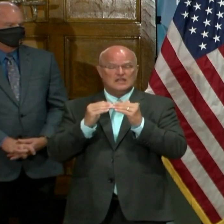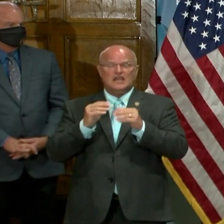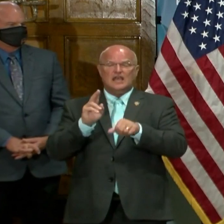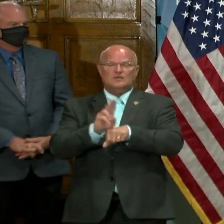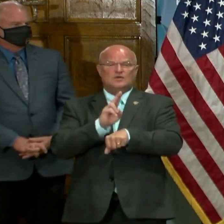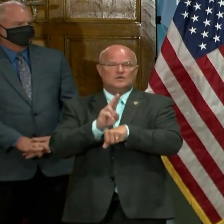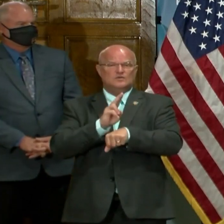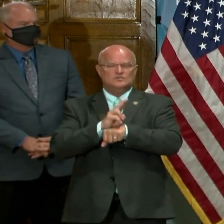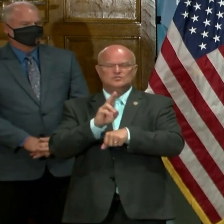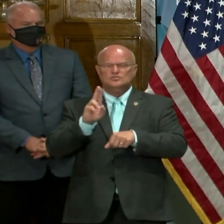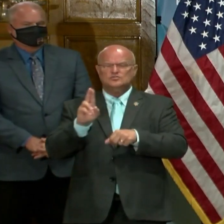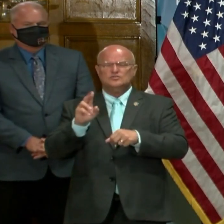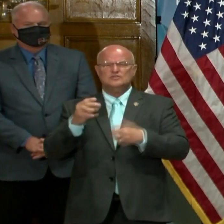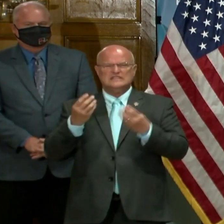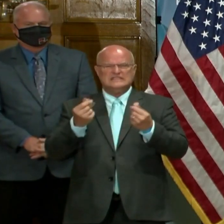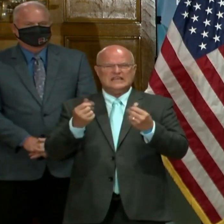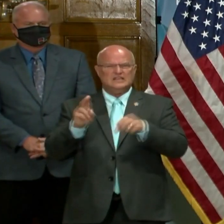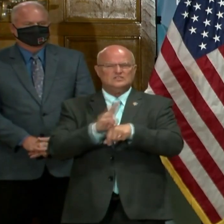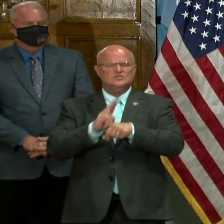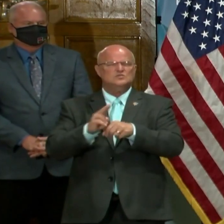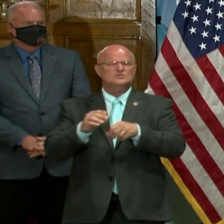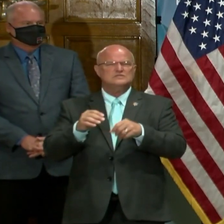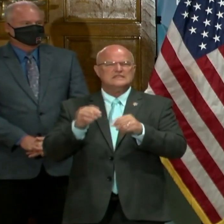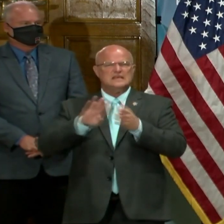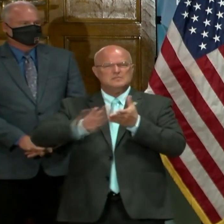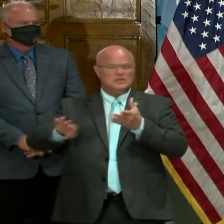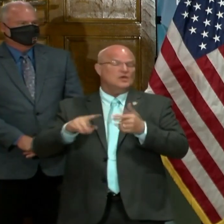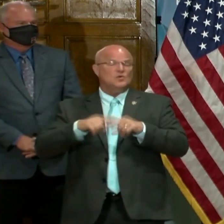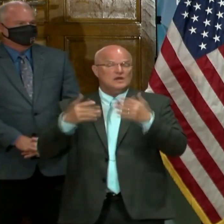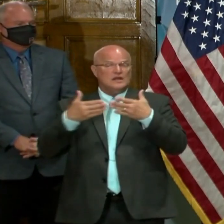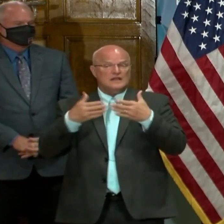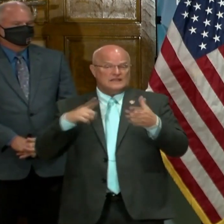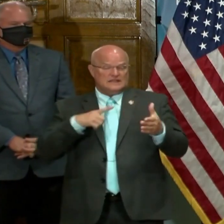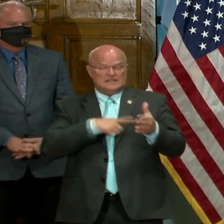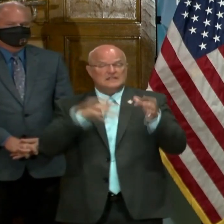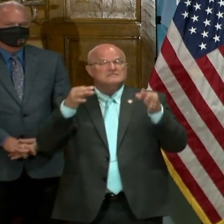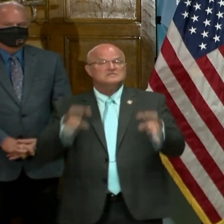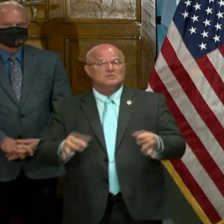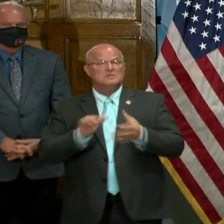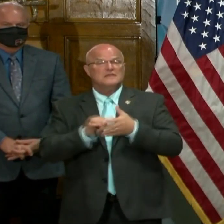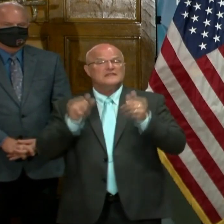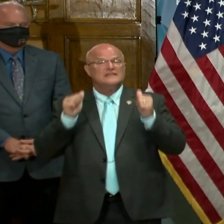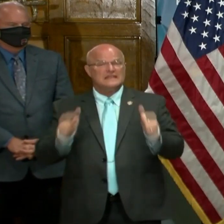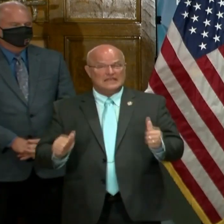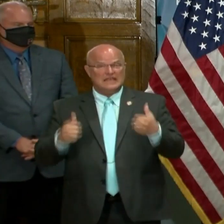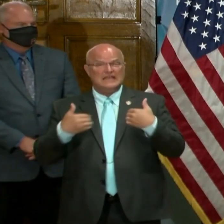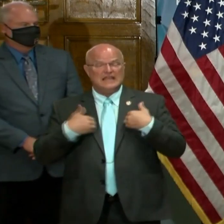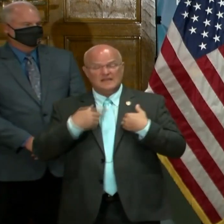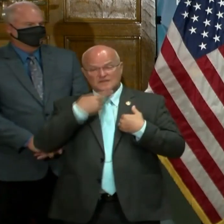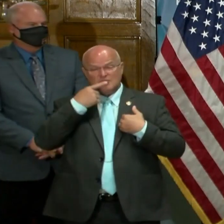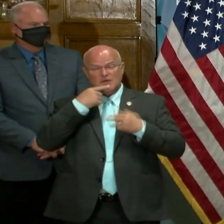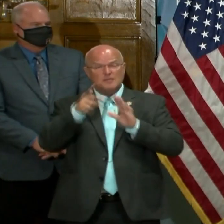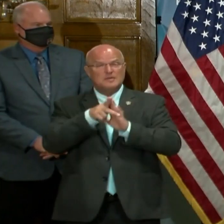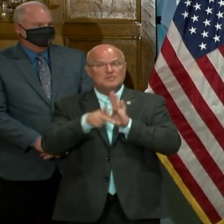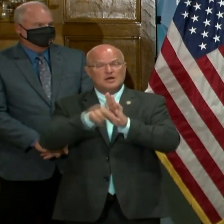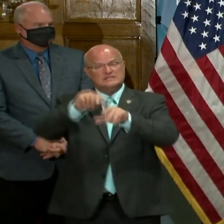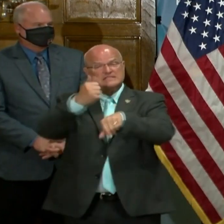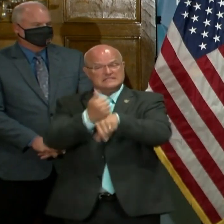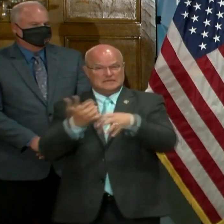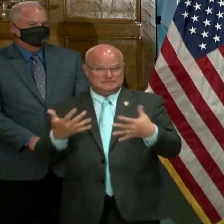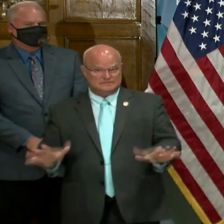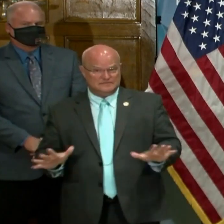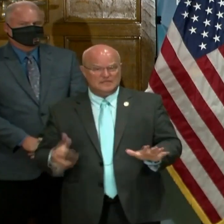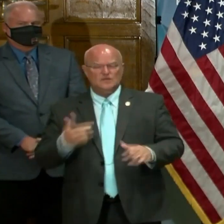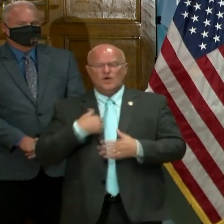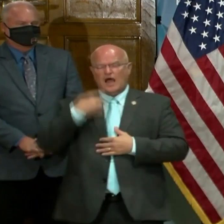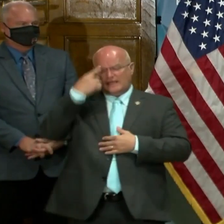use immunity. There's any number of things where the General Assembly has determined that there is a compelling public policy at stake. And